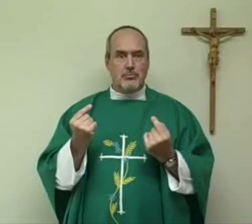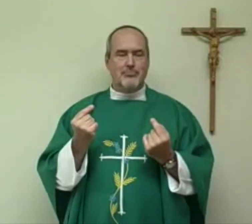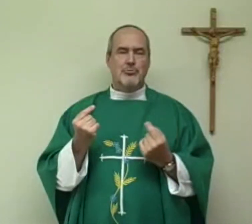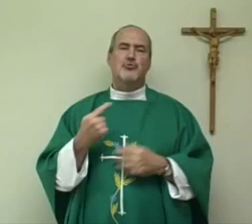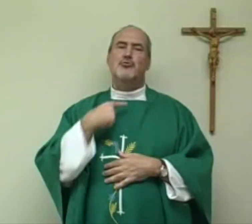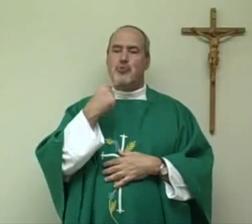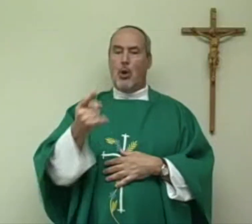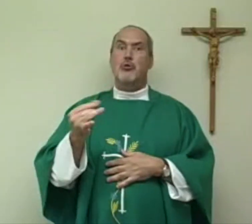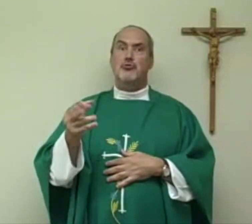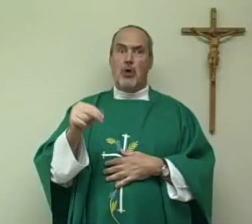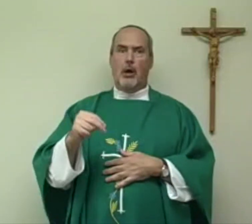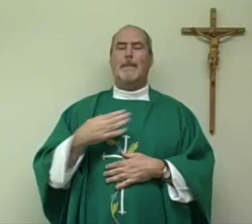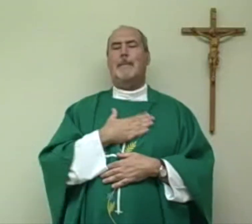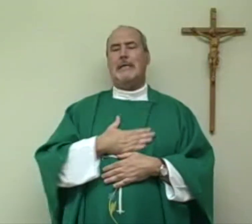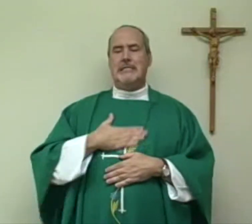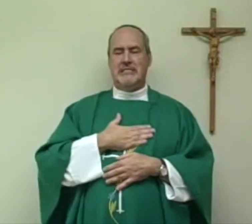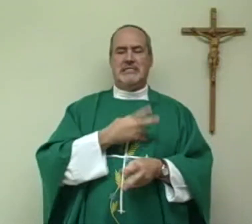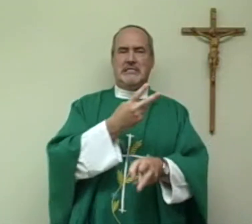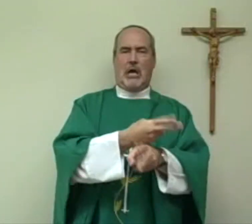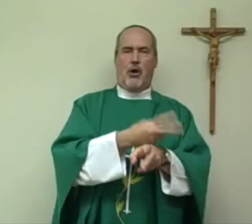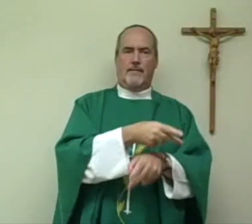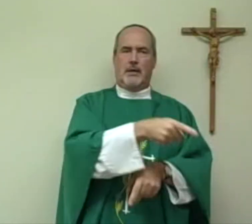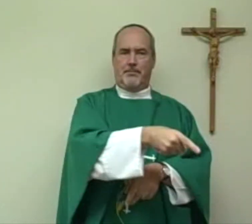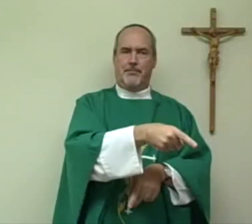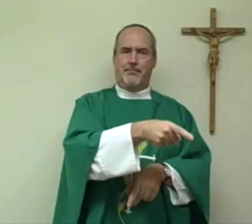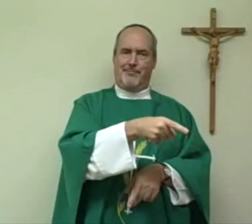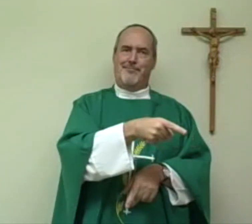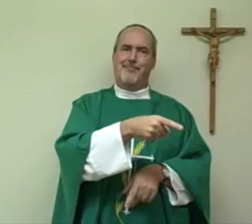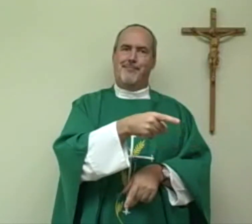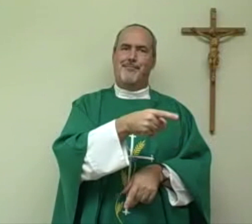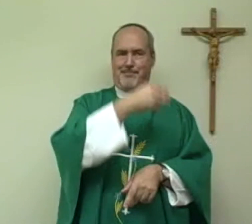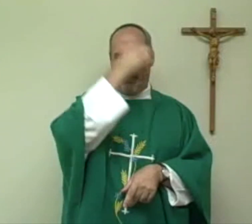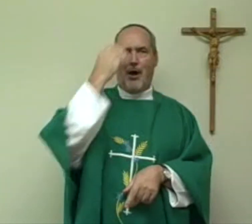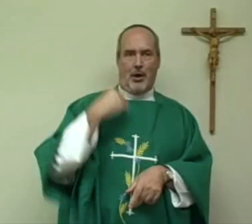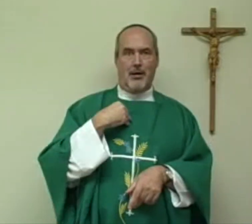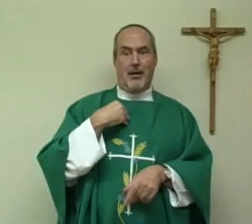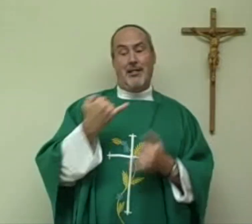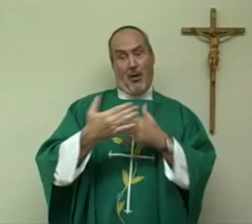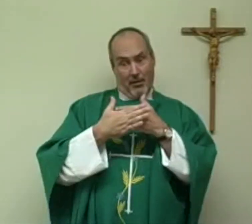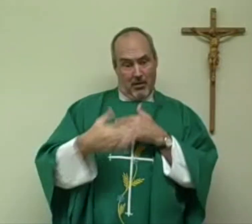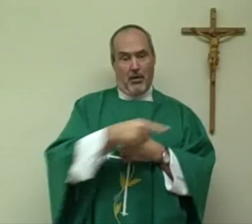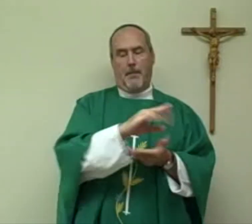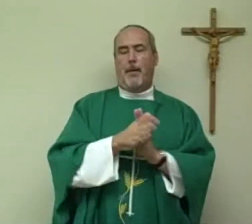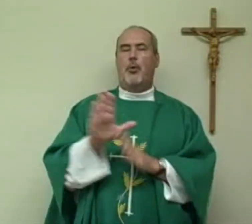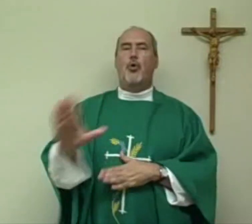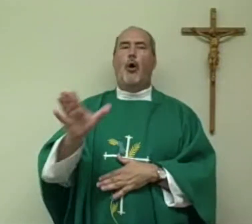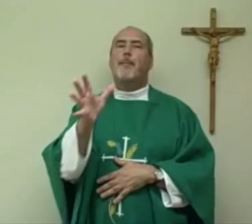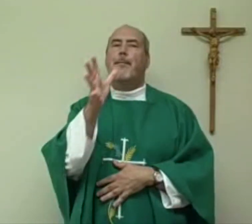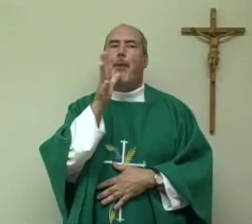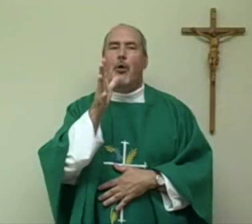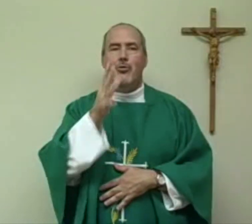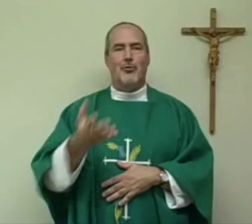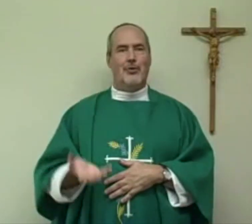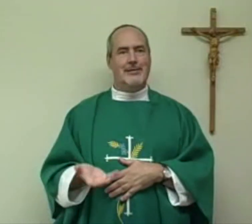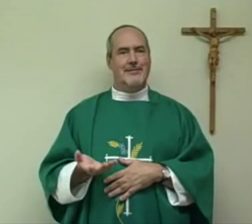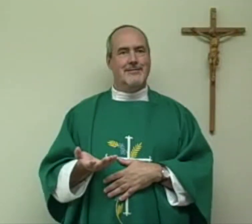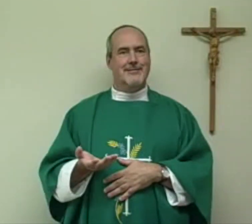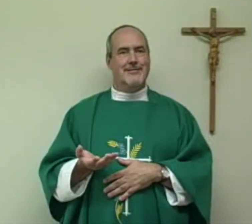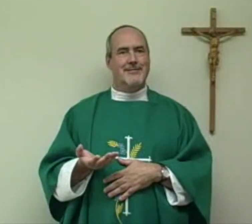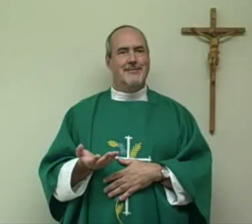him. So Jesus told John, please take care of her. And from now on, she is your